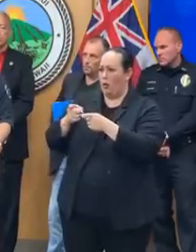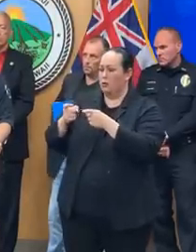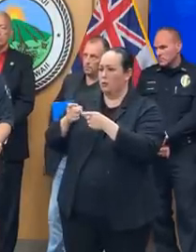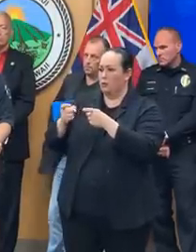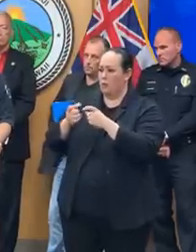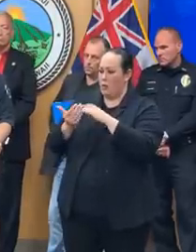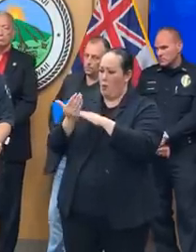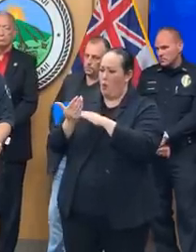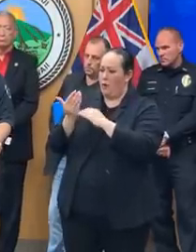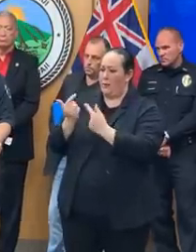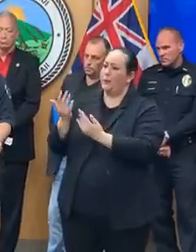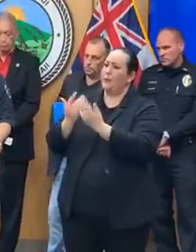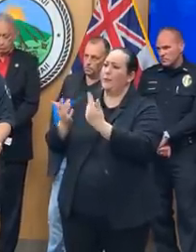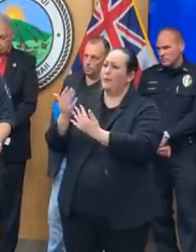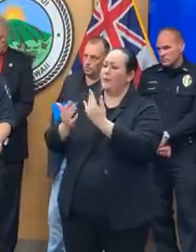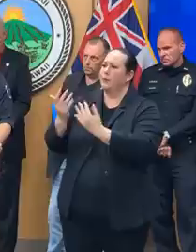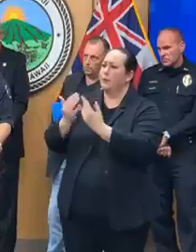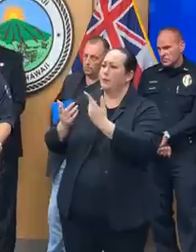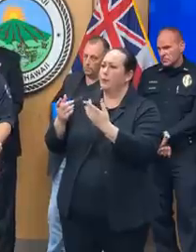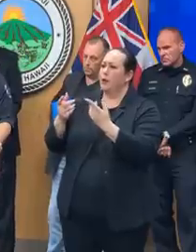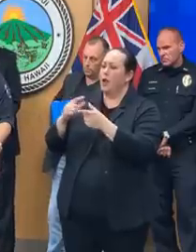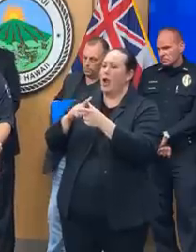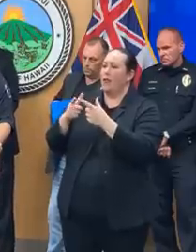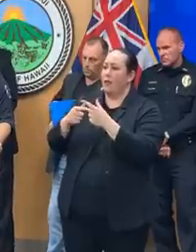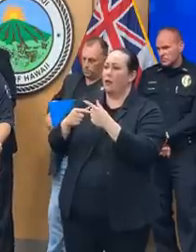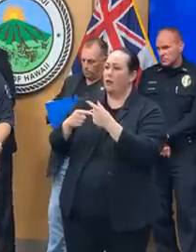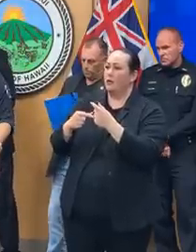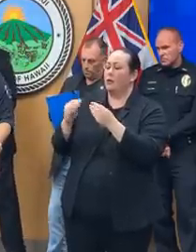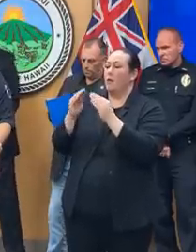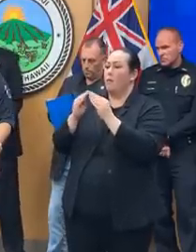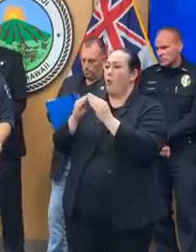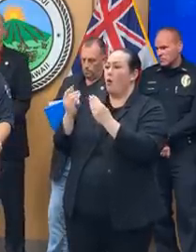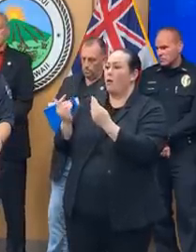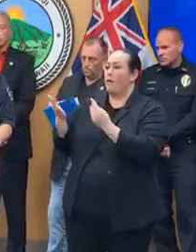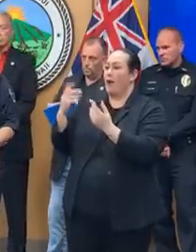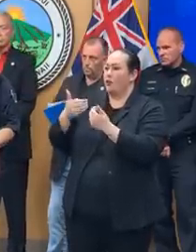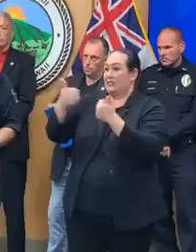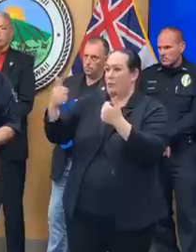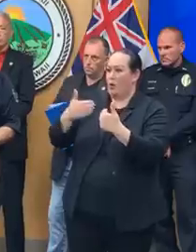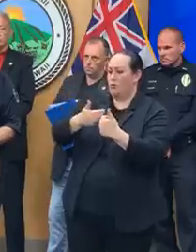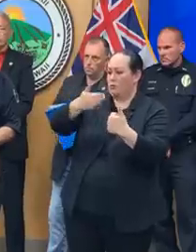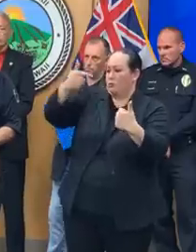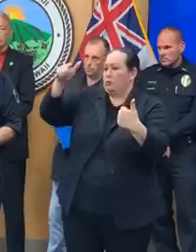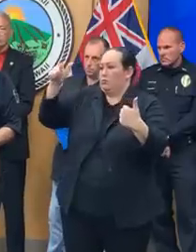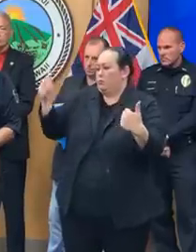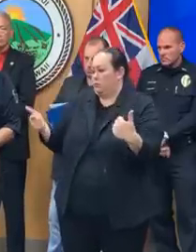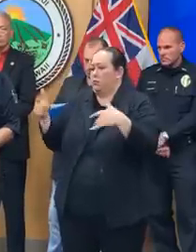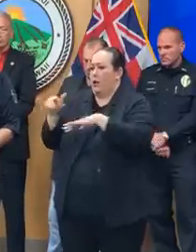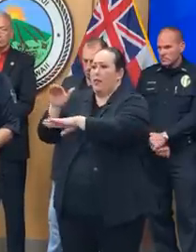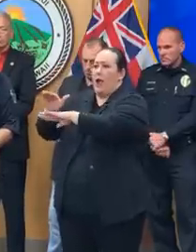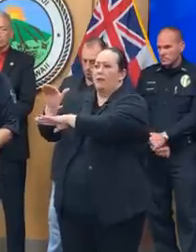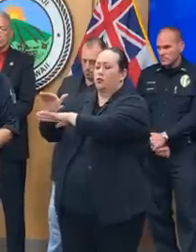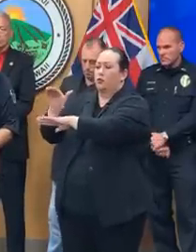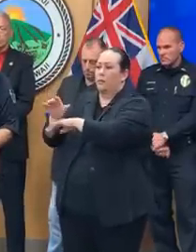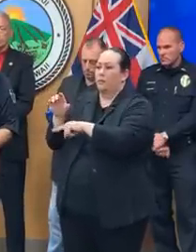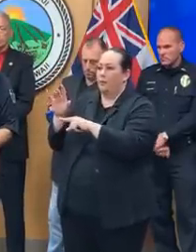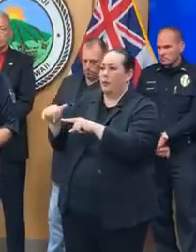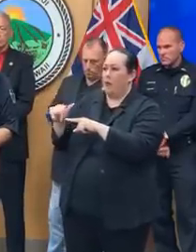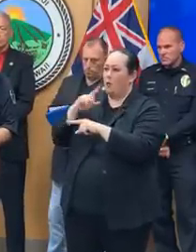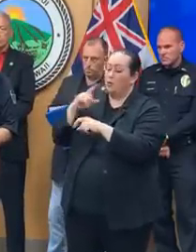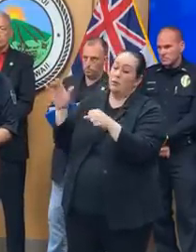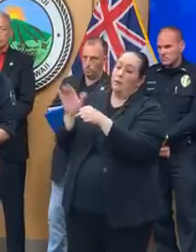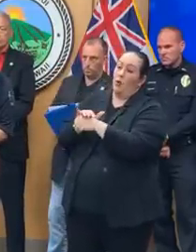in the morning, and then another fire broke out later on in the evening, in the afternoon. At that point, we were in